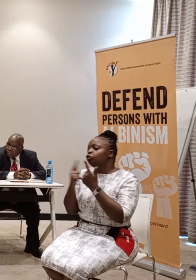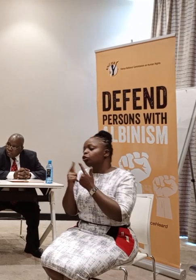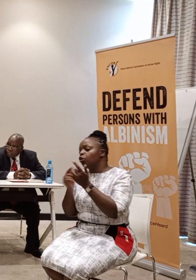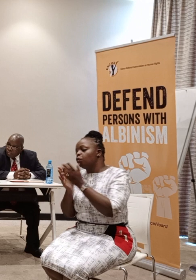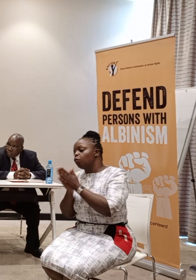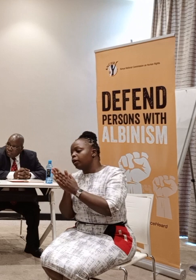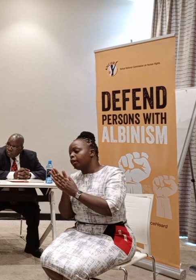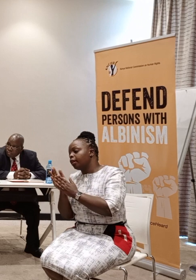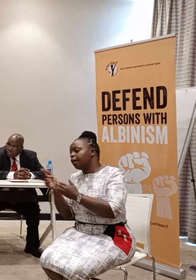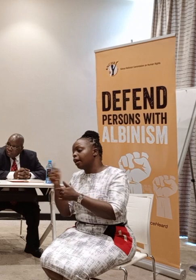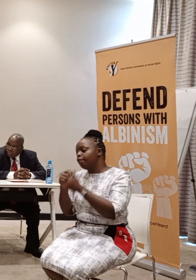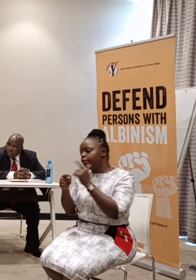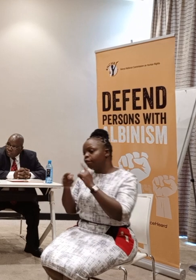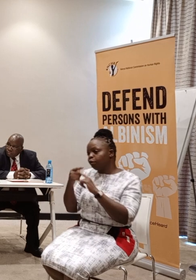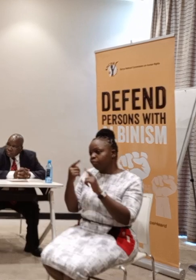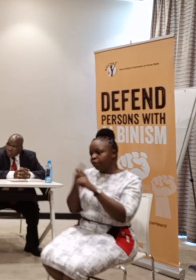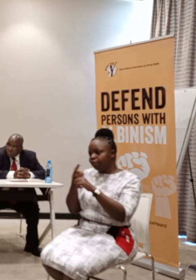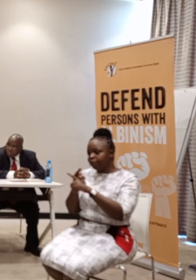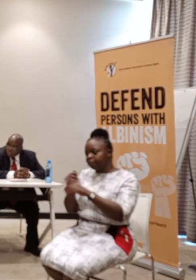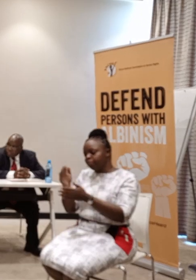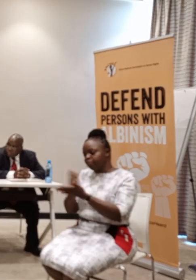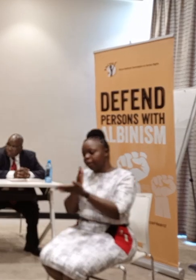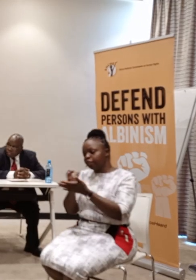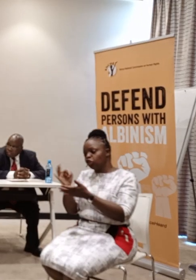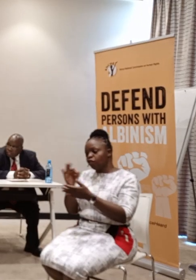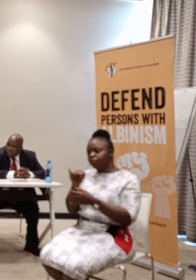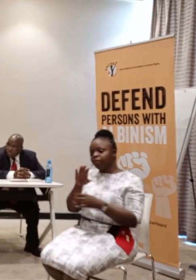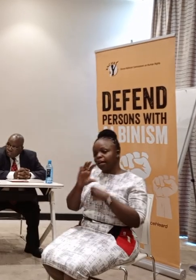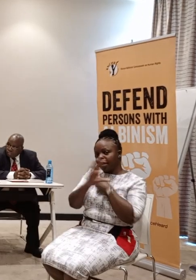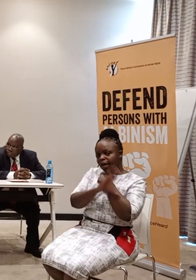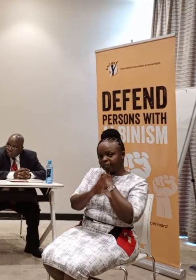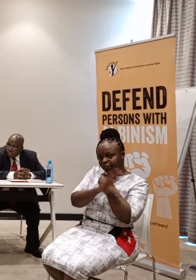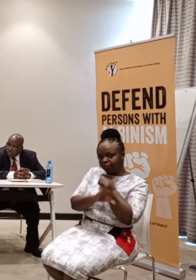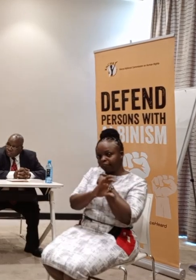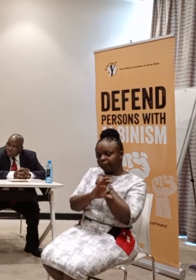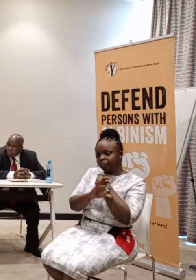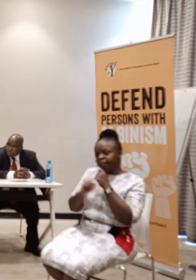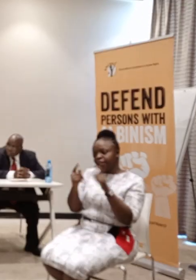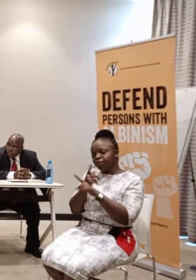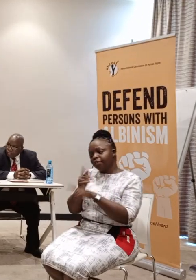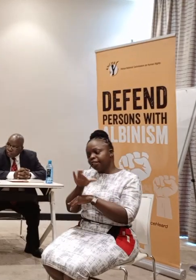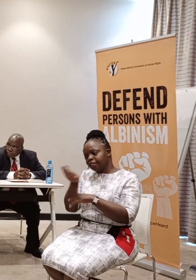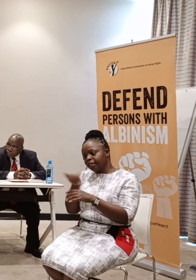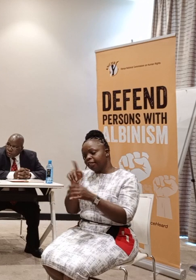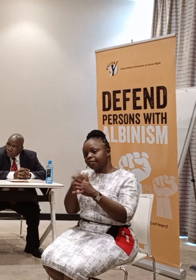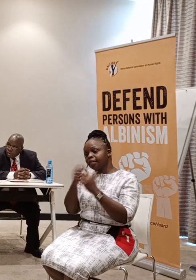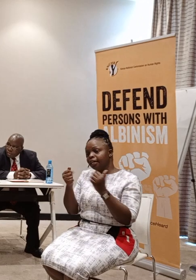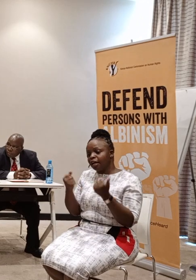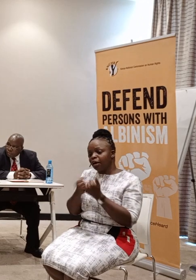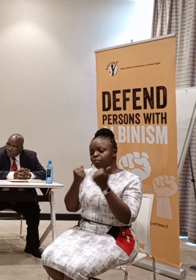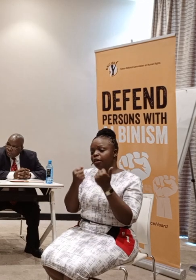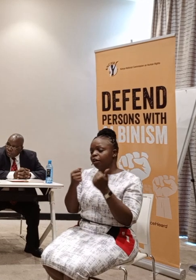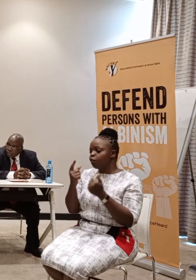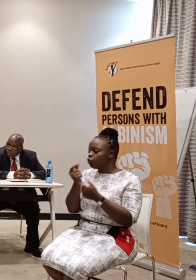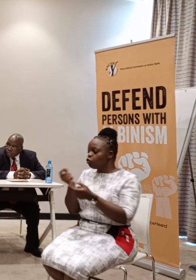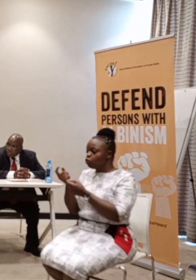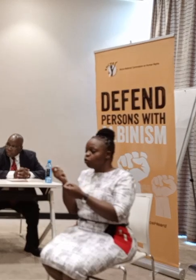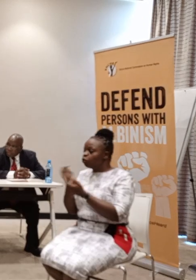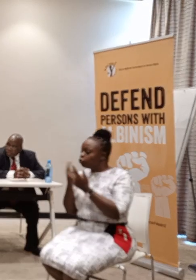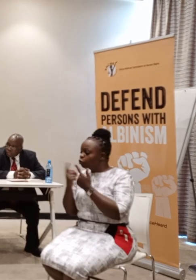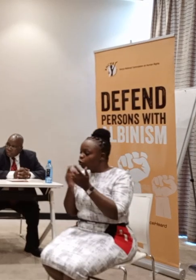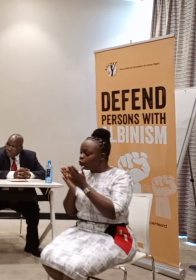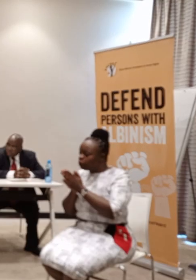from different parts of the country or different areas, and it happened that the few that were talking, I was passing by,